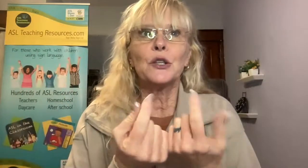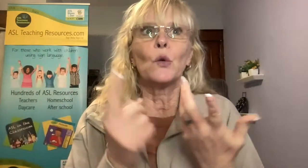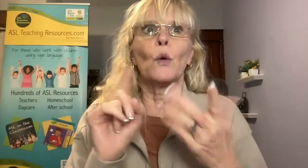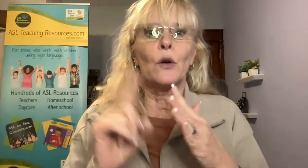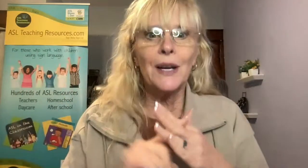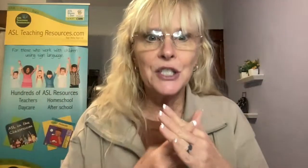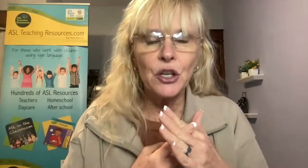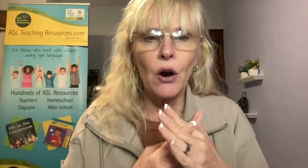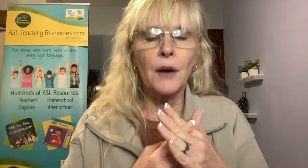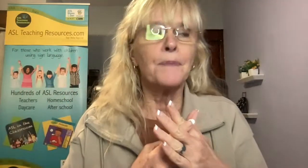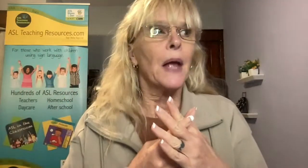Where do I start?